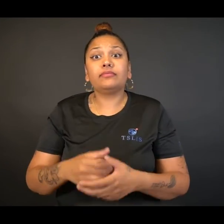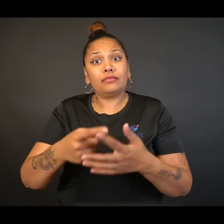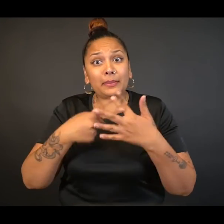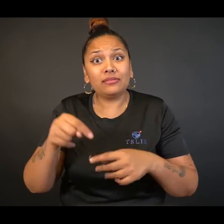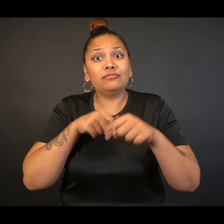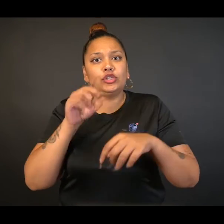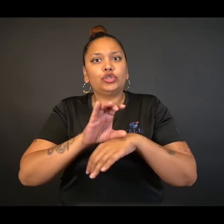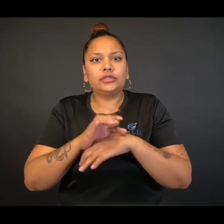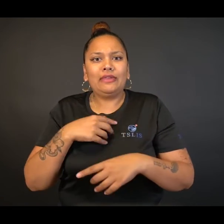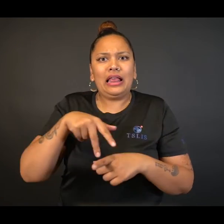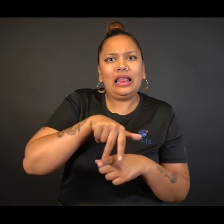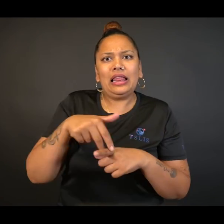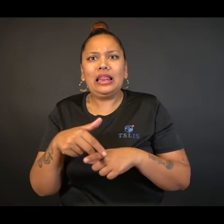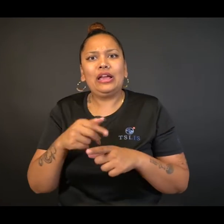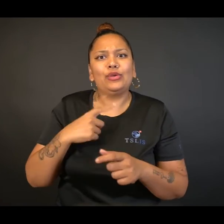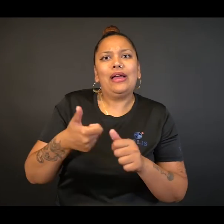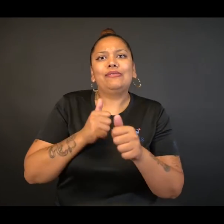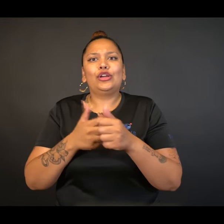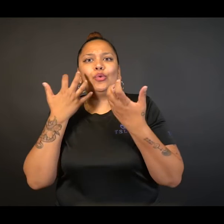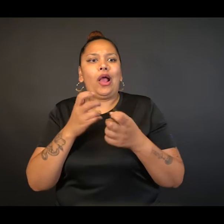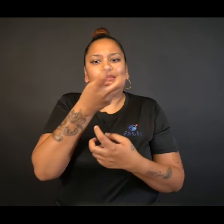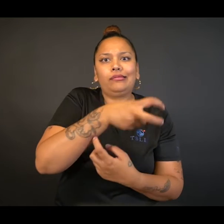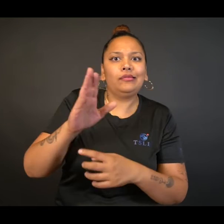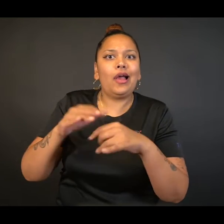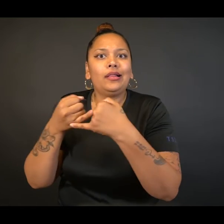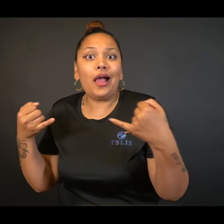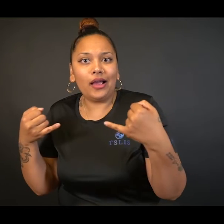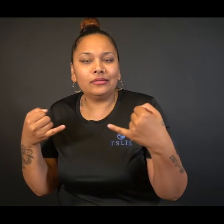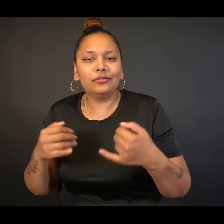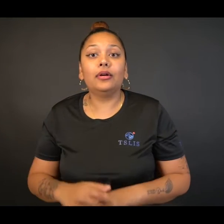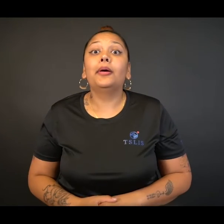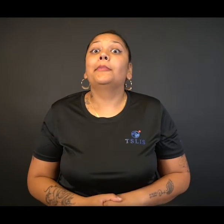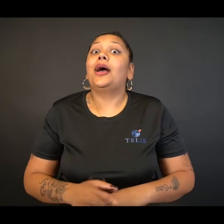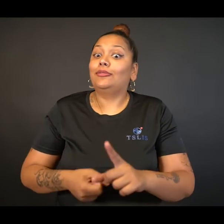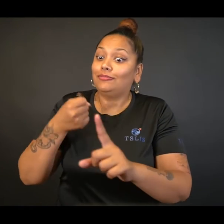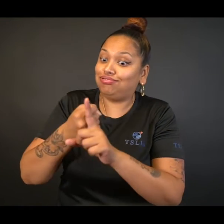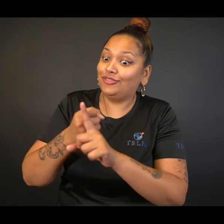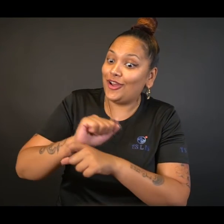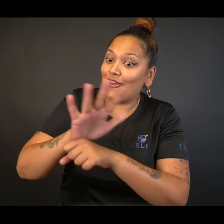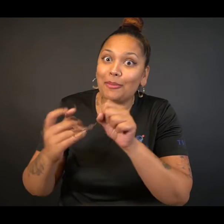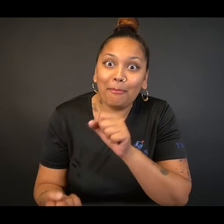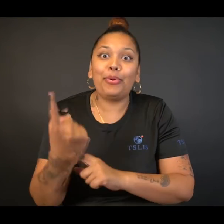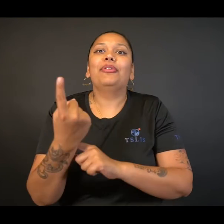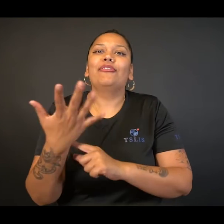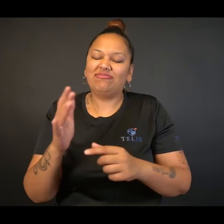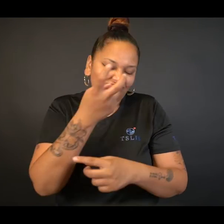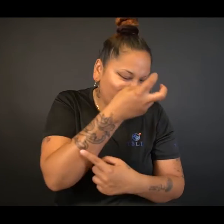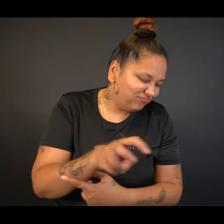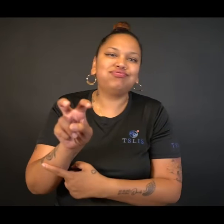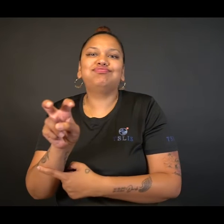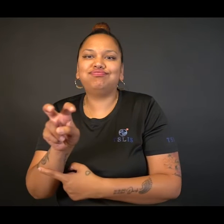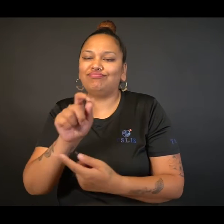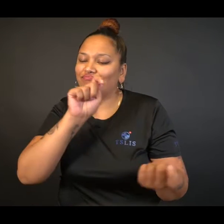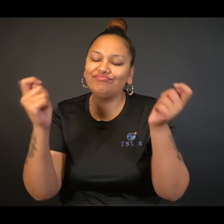some hesitation at his church about how to go digital. But then the COVID-19 pandemic